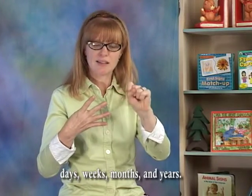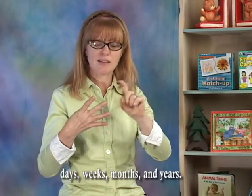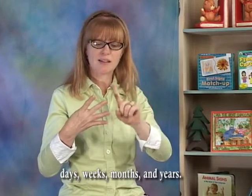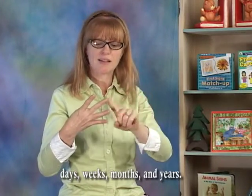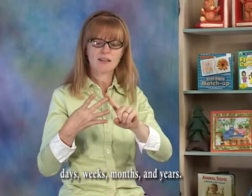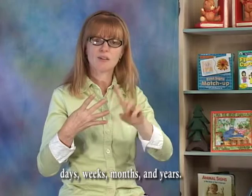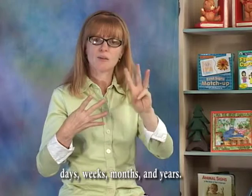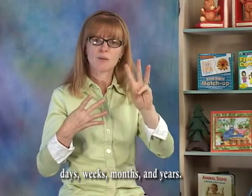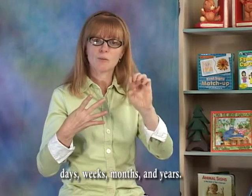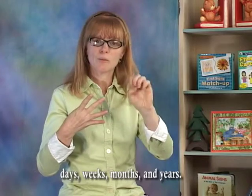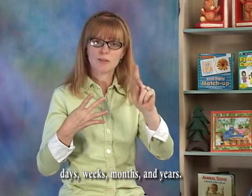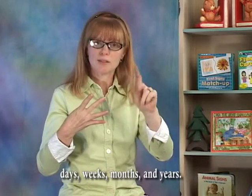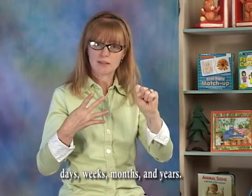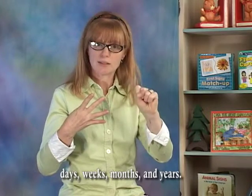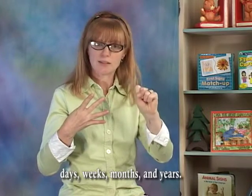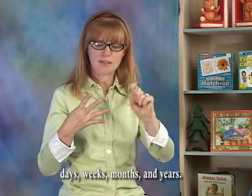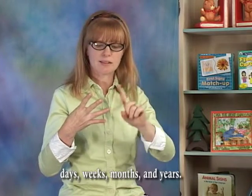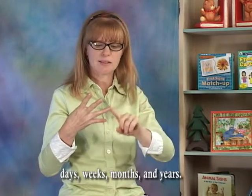Days,